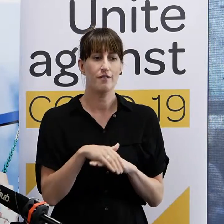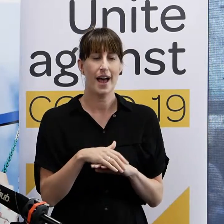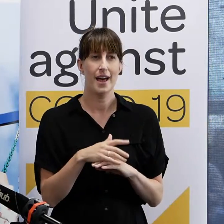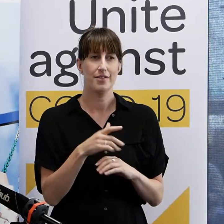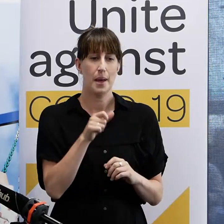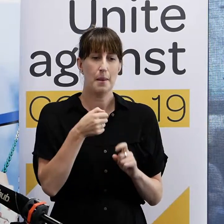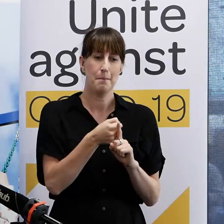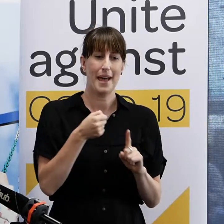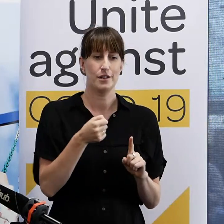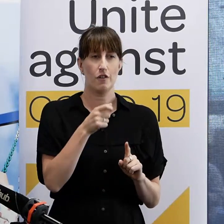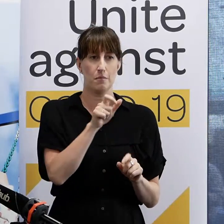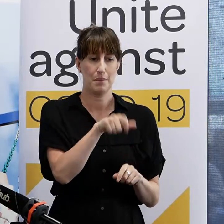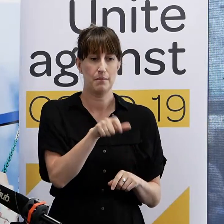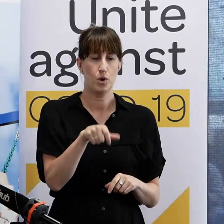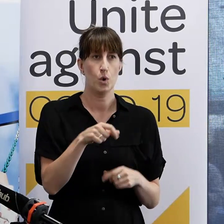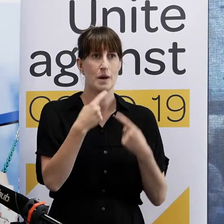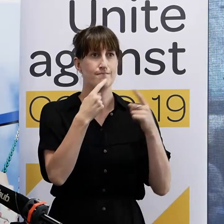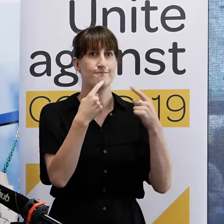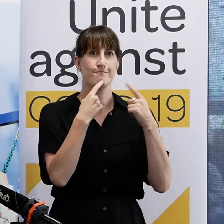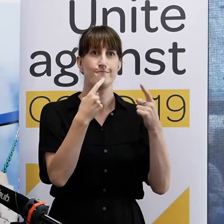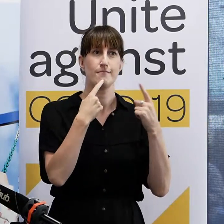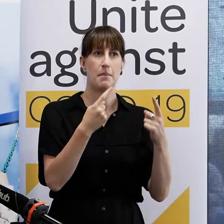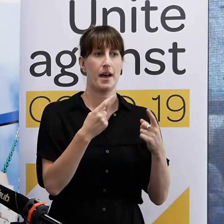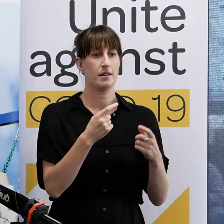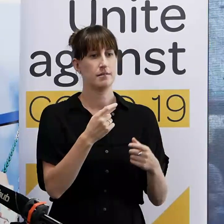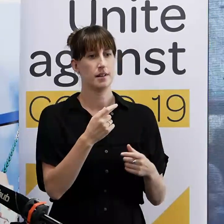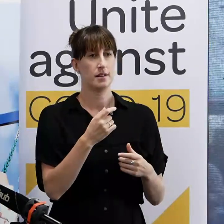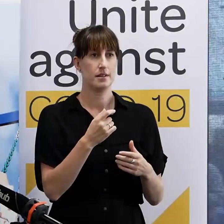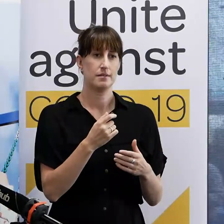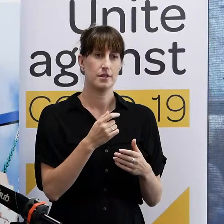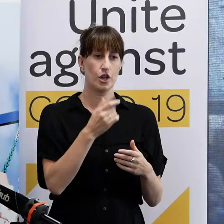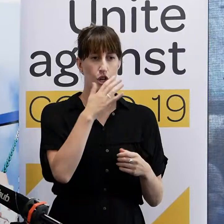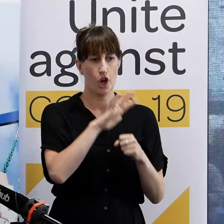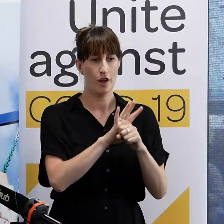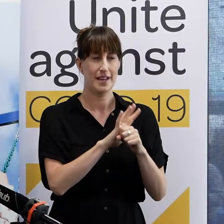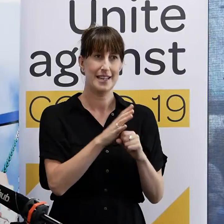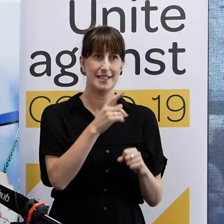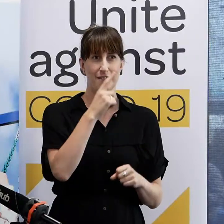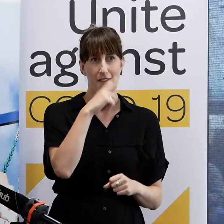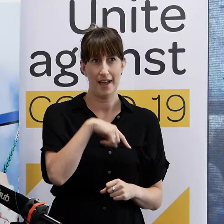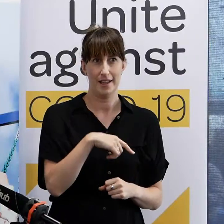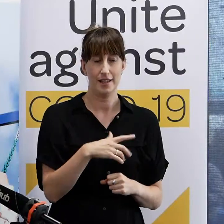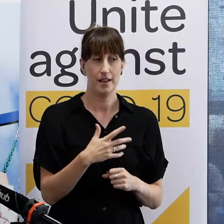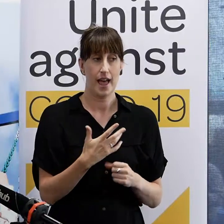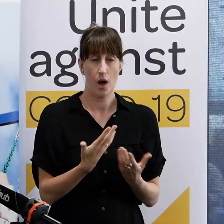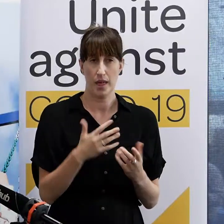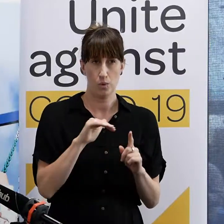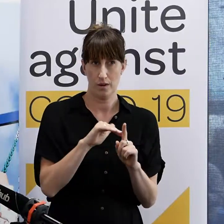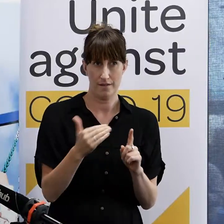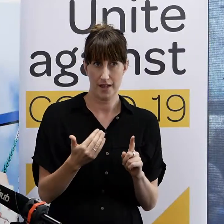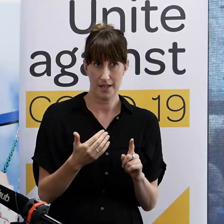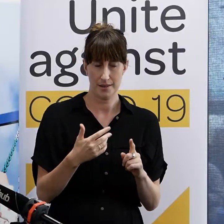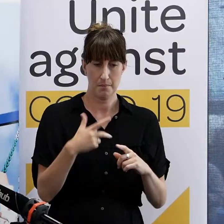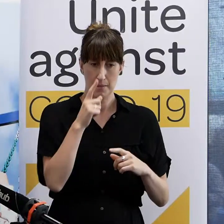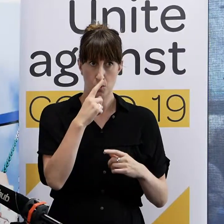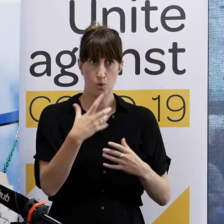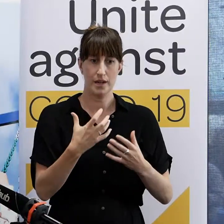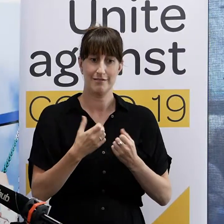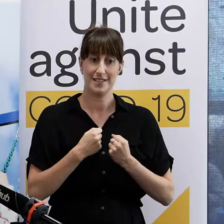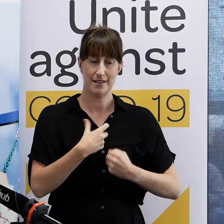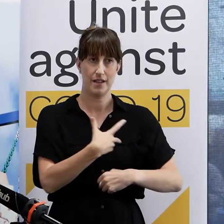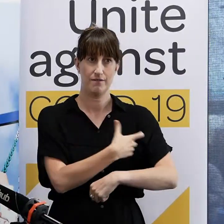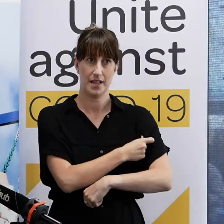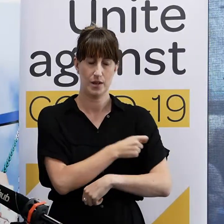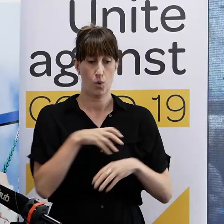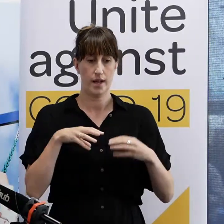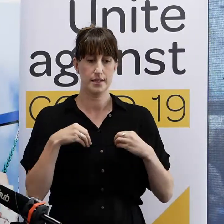haven't specifically done research on the impact of individuals and the information they're sharing. What